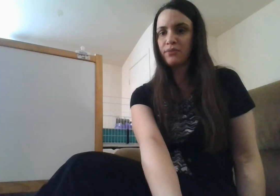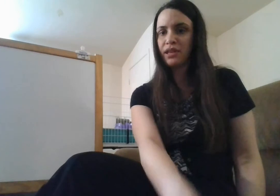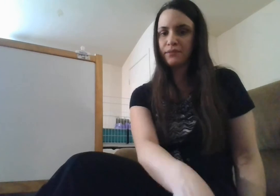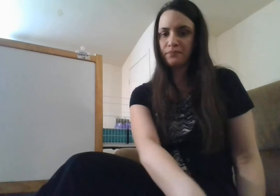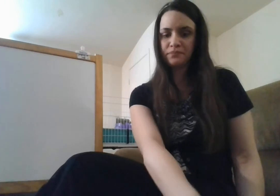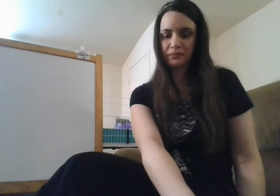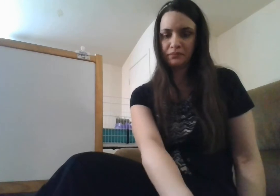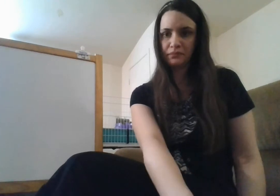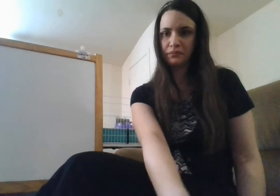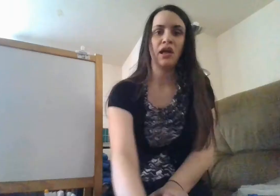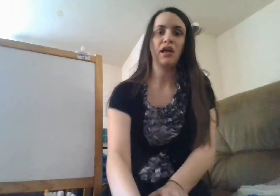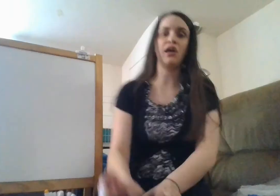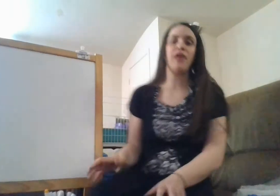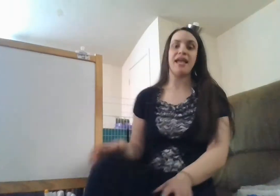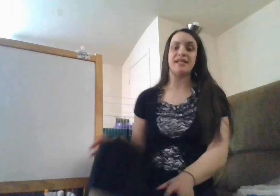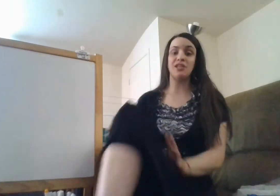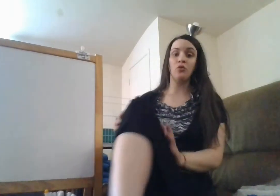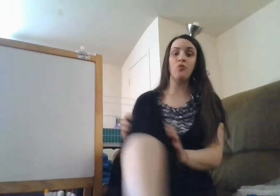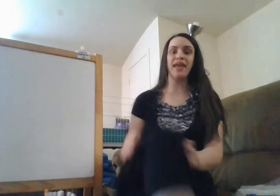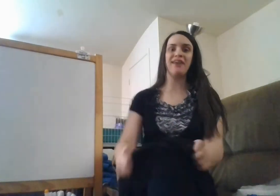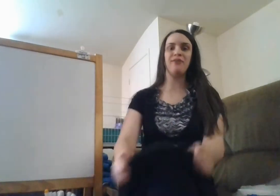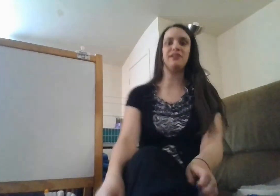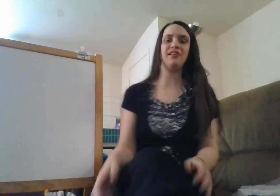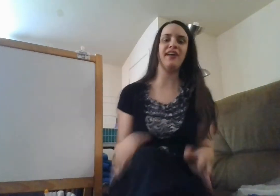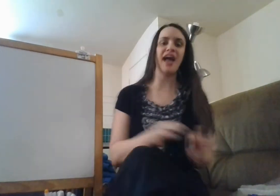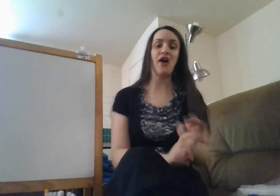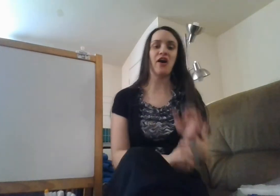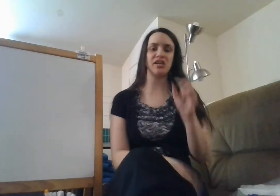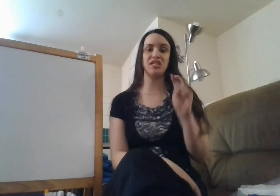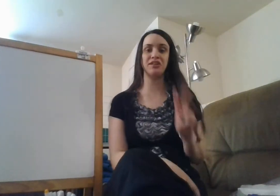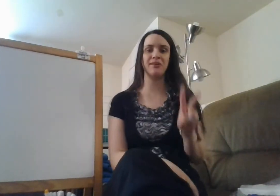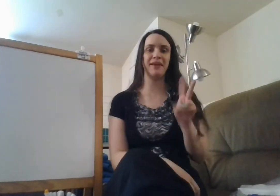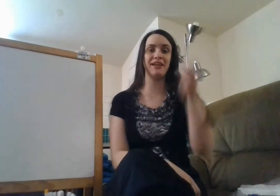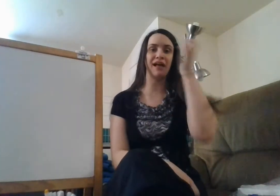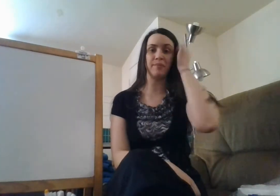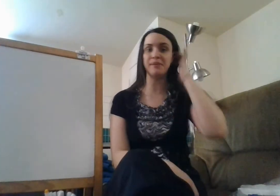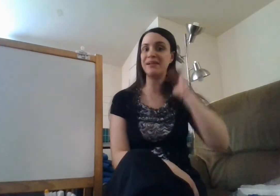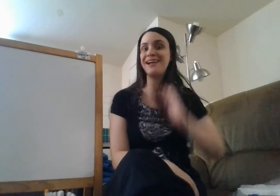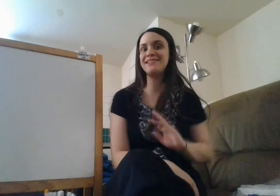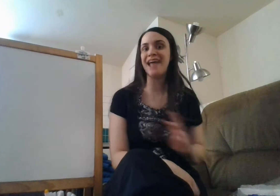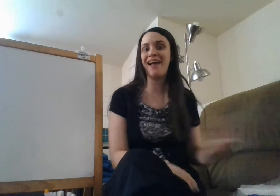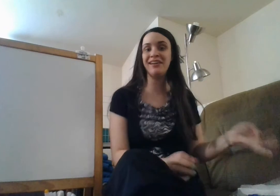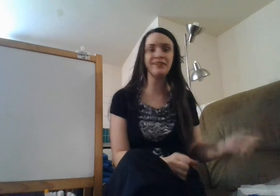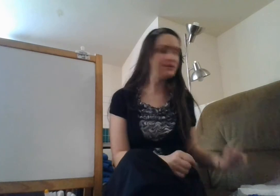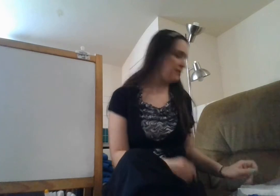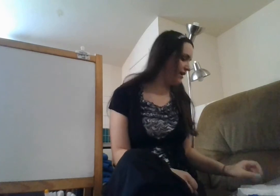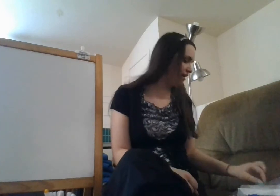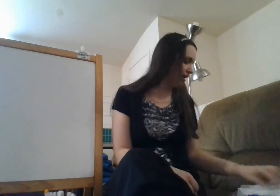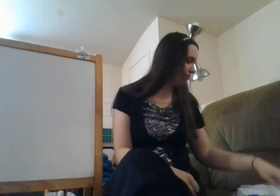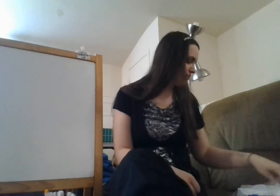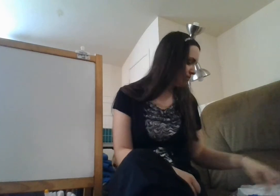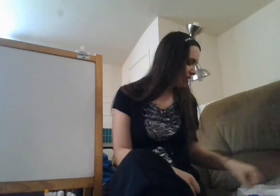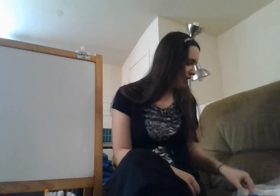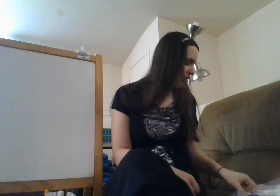with it. Okay, so we will look at our 2 remaining lima bean plants, and they look pretty good. We